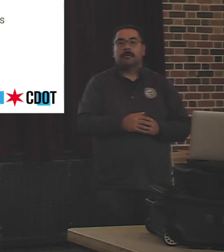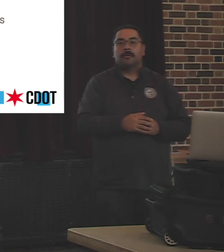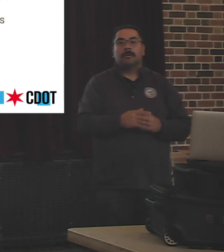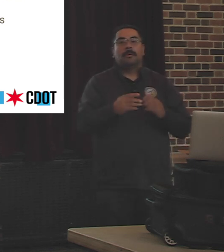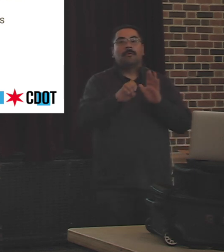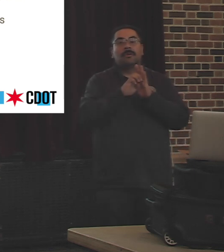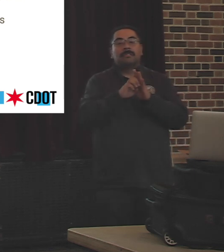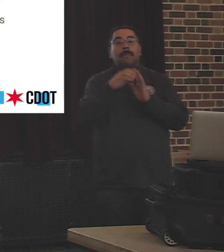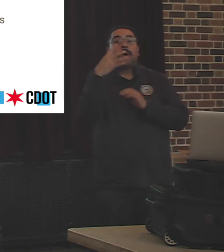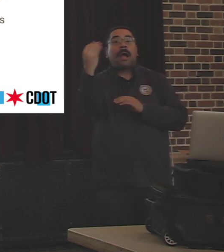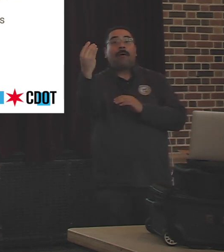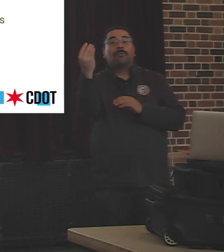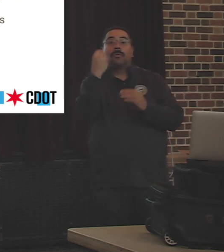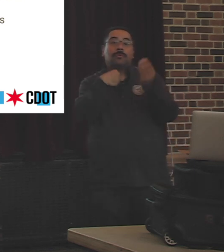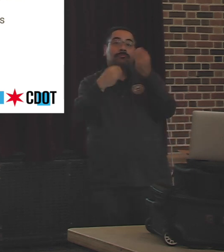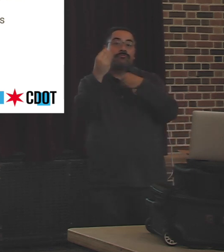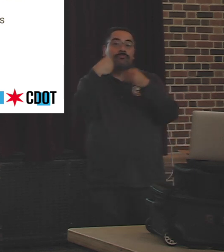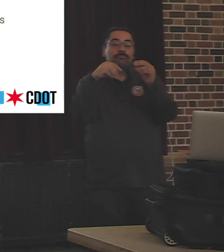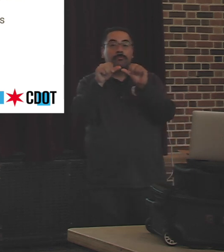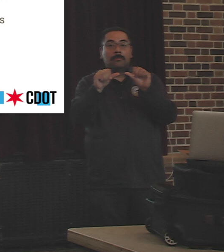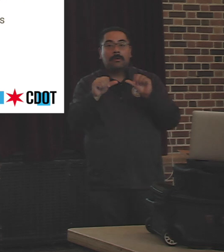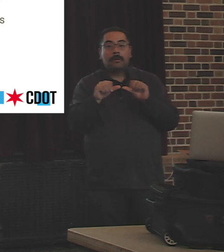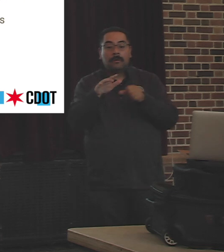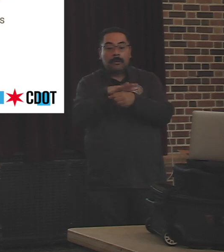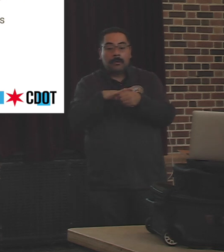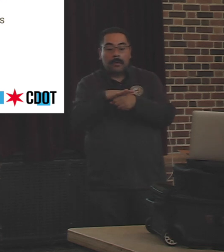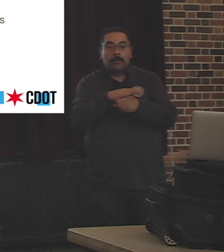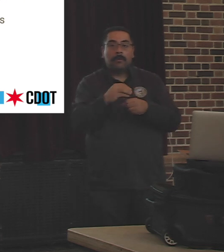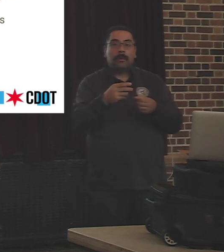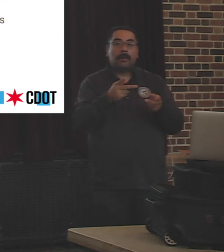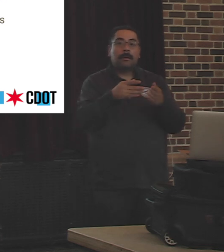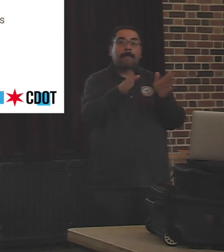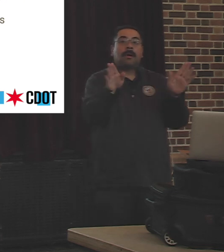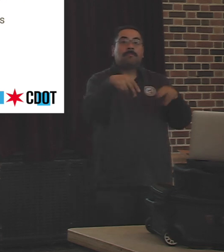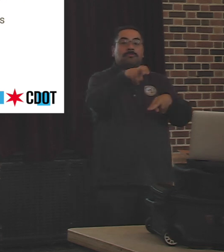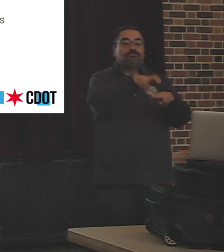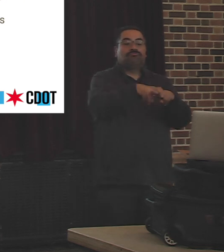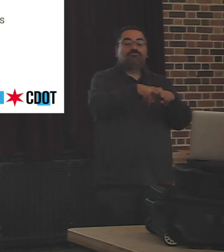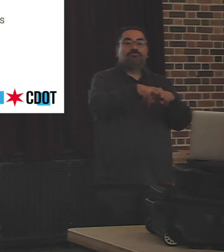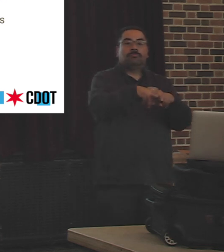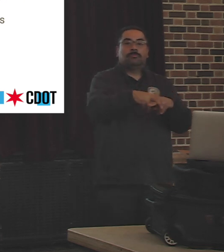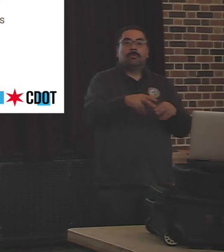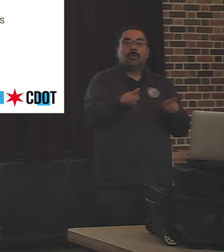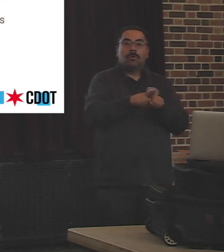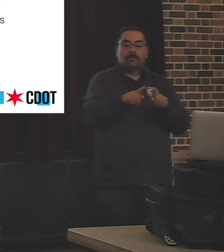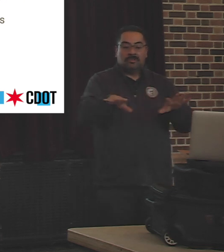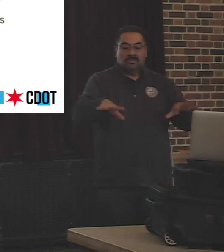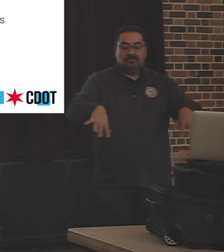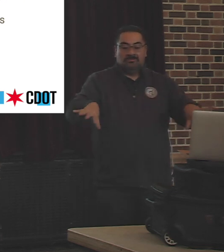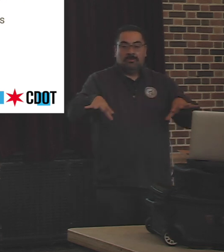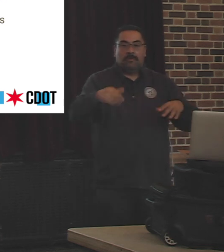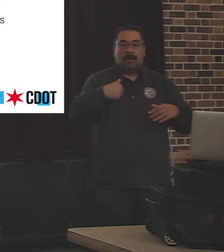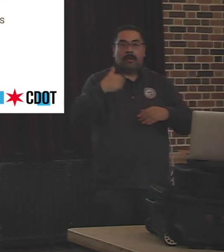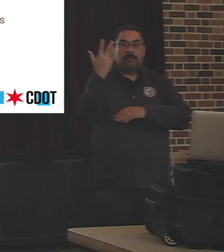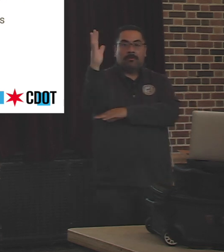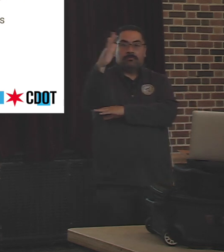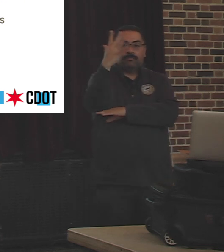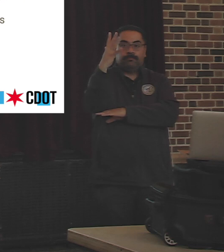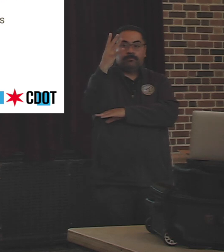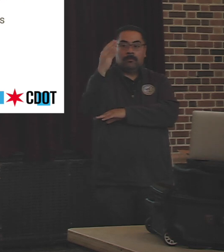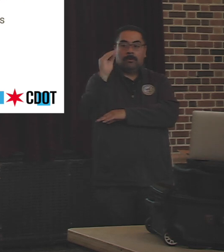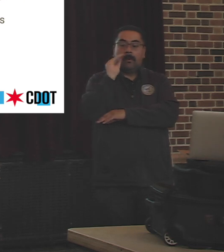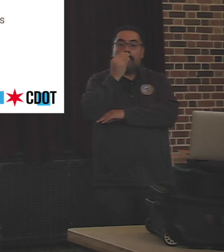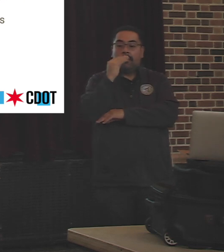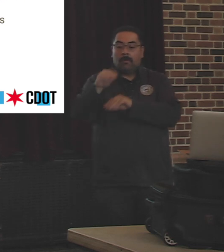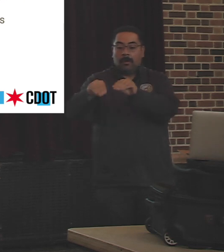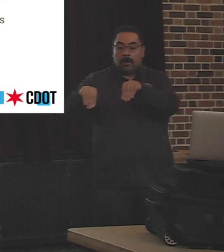Such as outdoor dining areas and public seating spaces. The space also allows for a landscape buffer to be